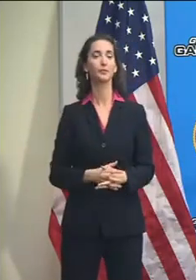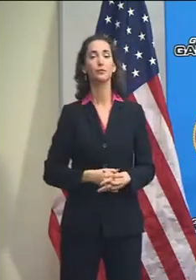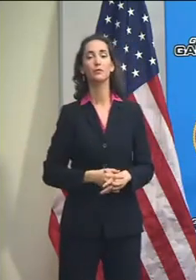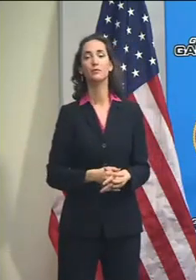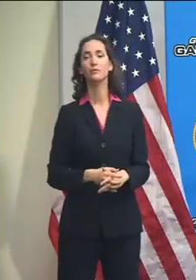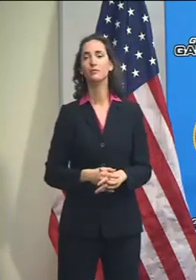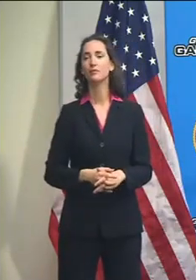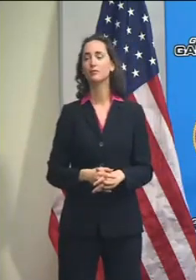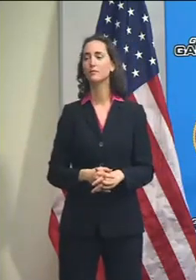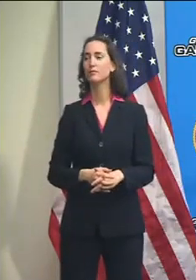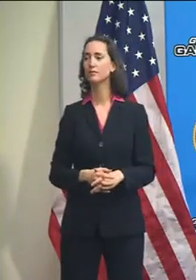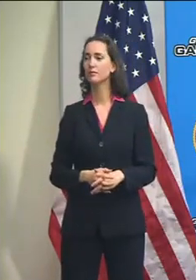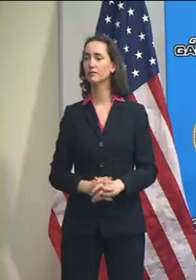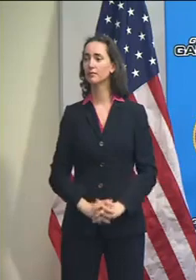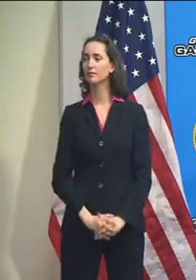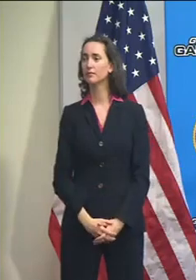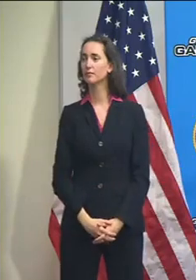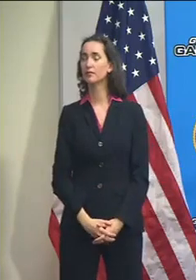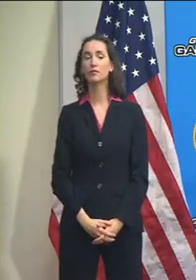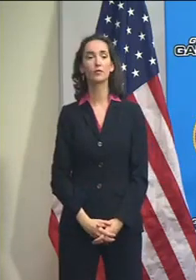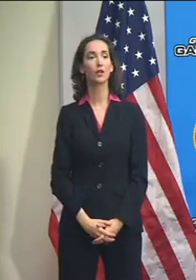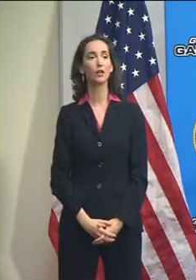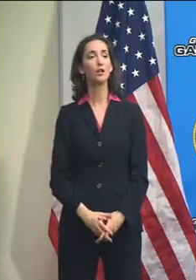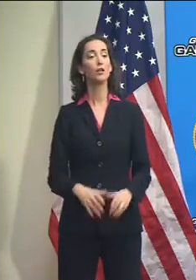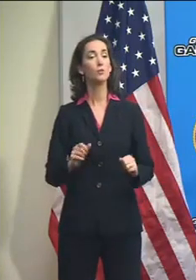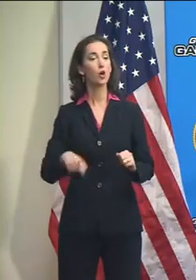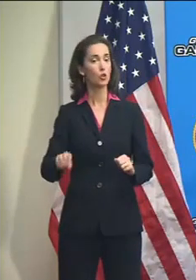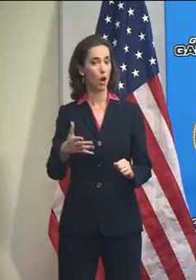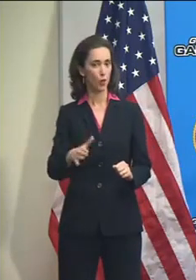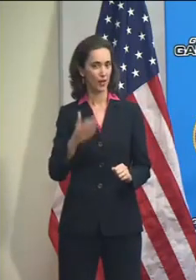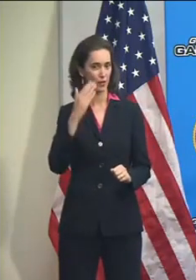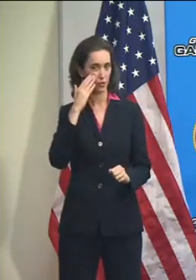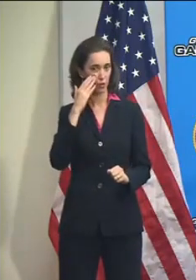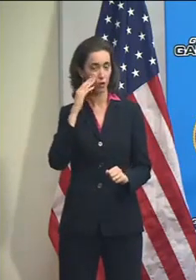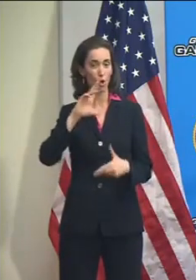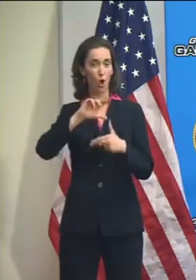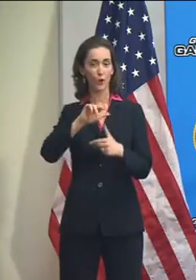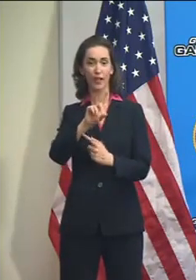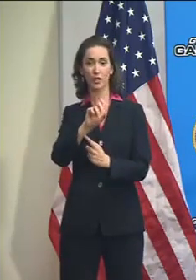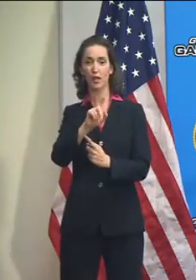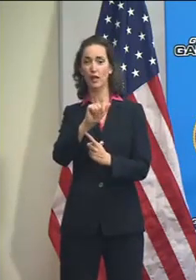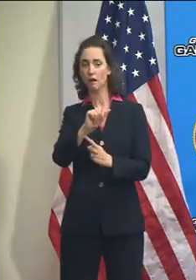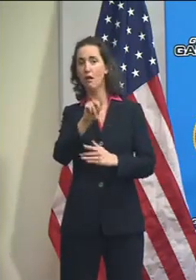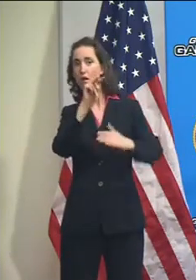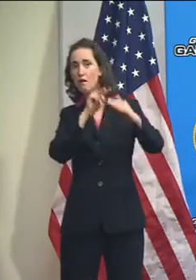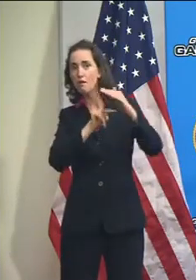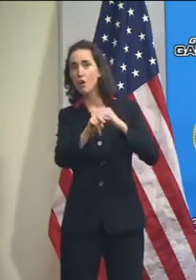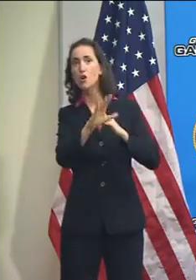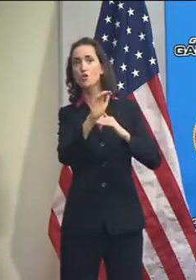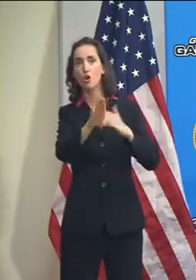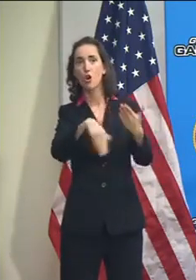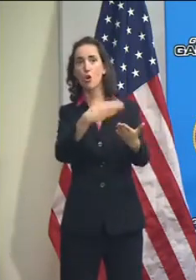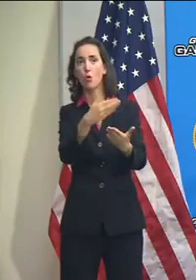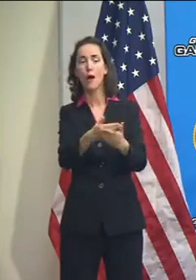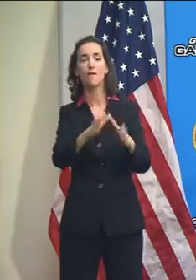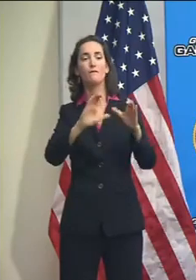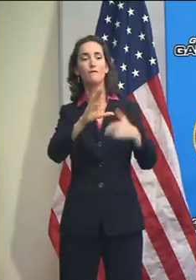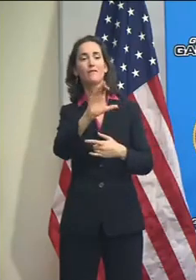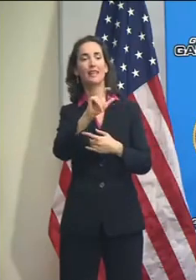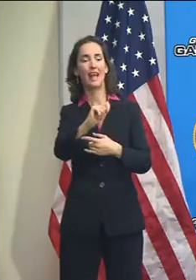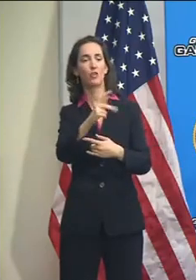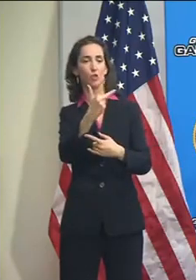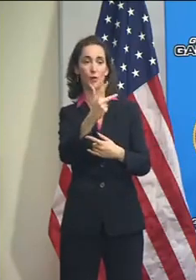As you probably know, Hurricane Delta is currently forecasted to make landfall as a Category 3